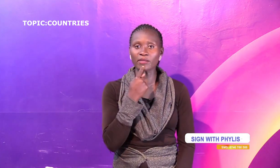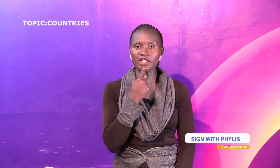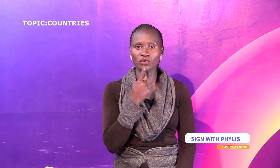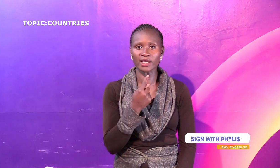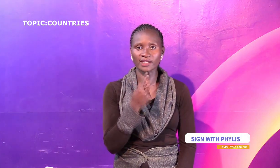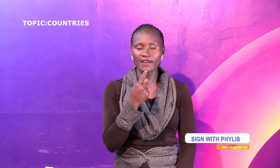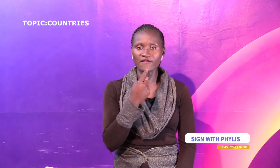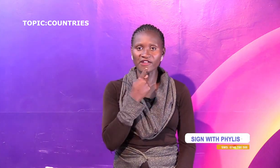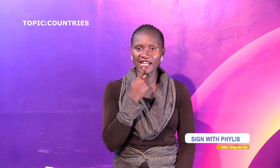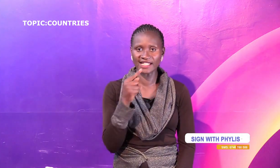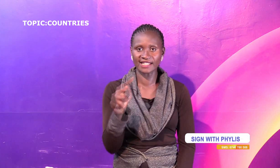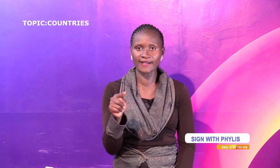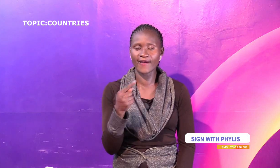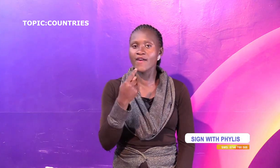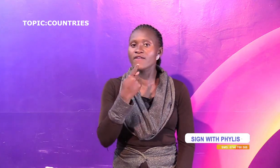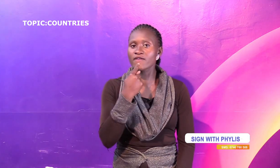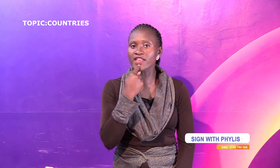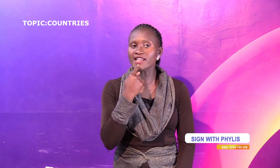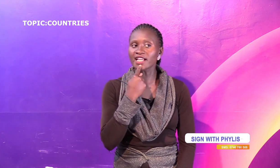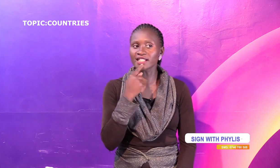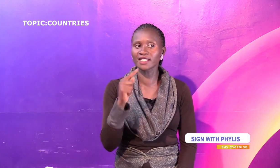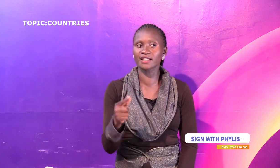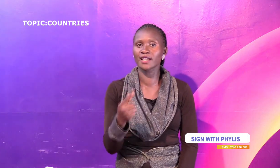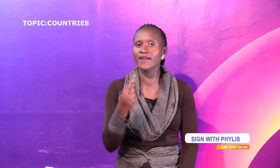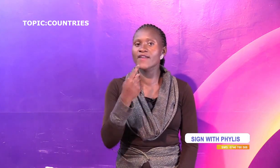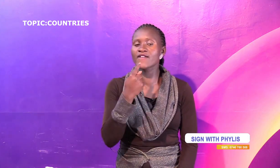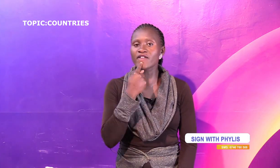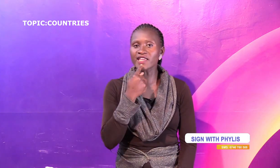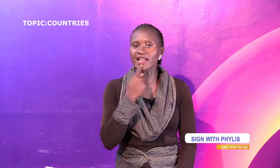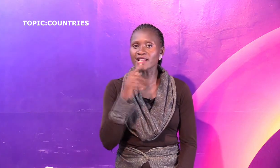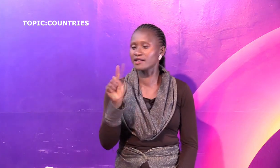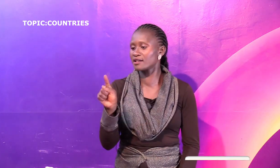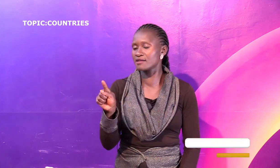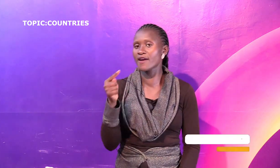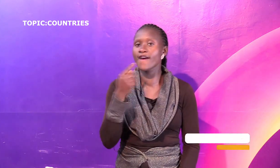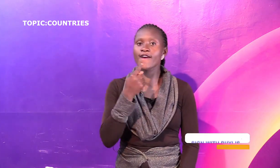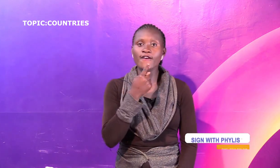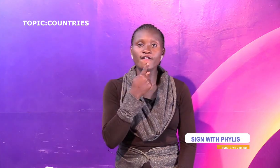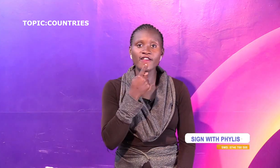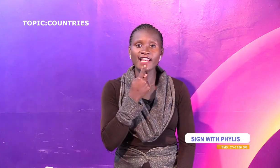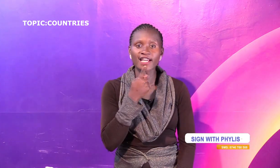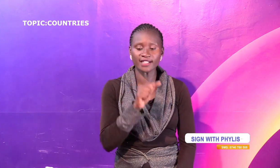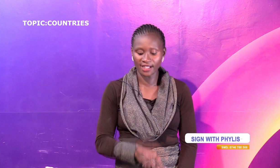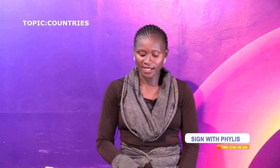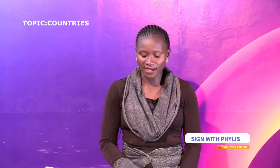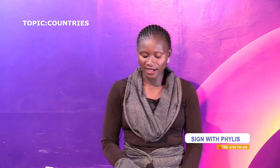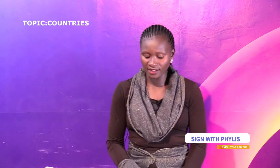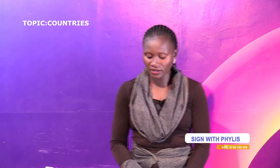twice. Finland, Finland, Finland, Finland. And then also